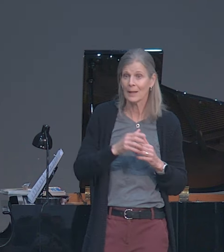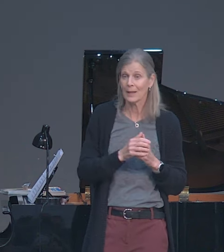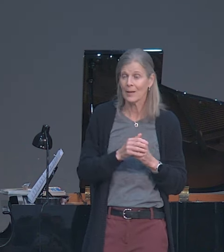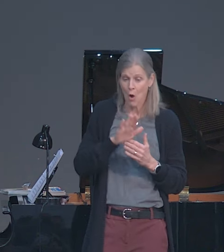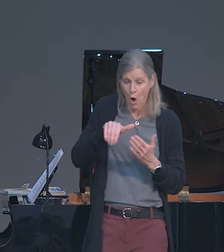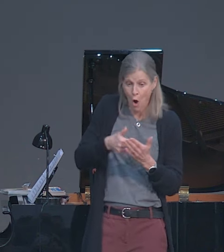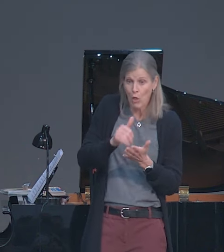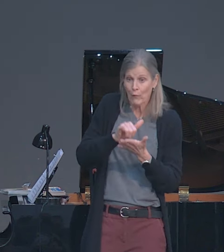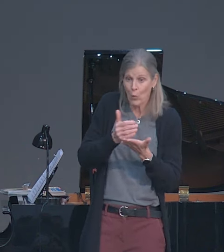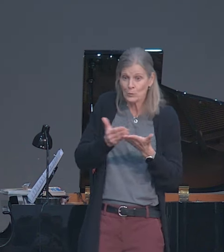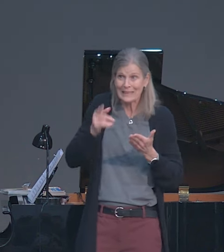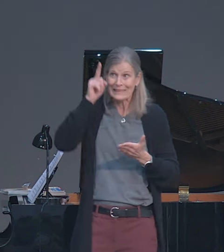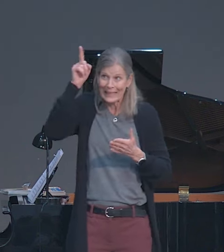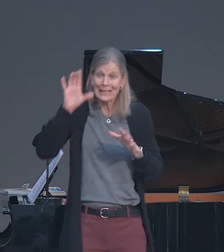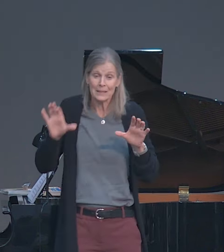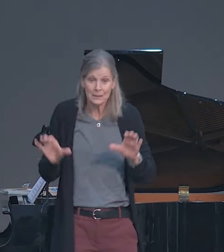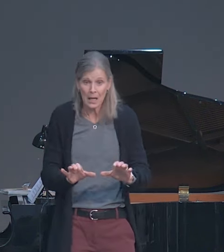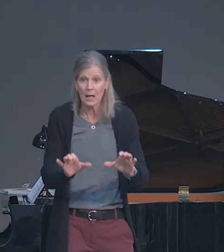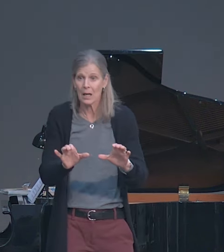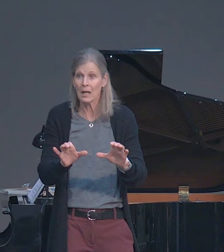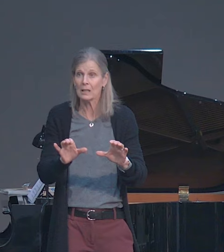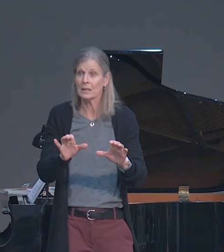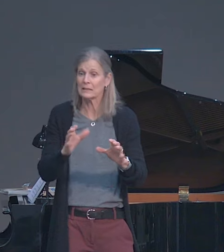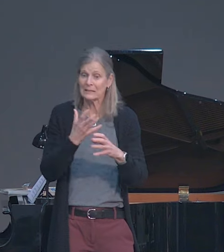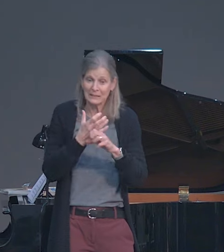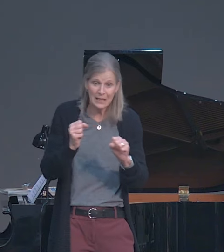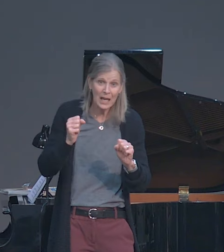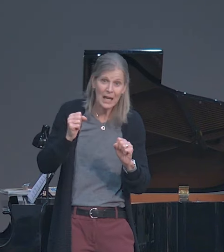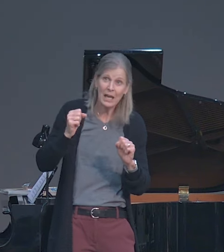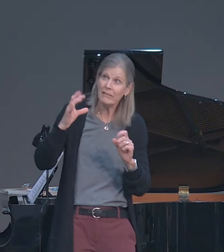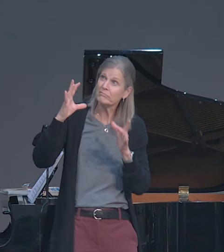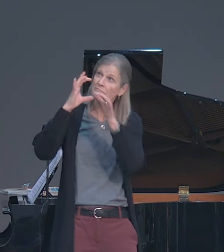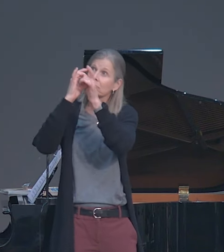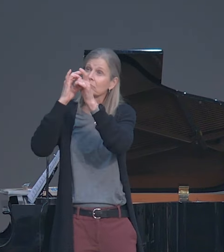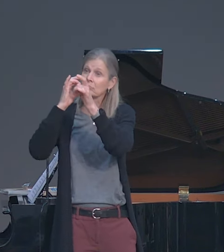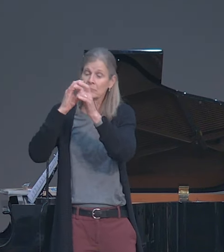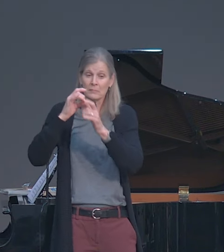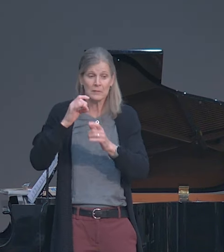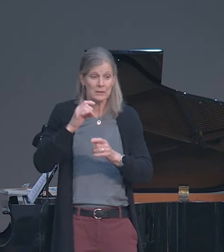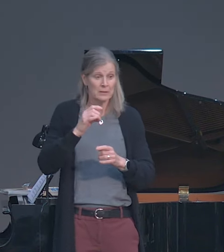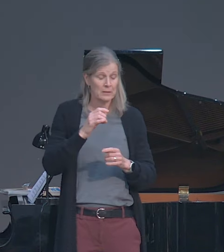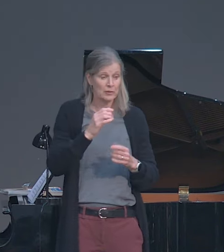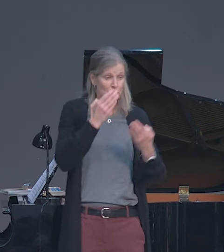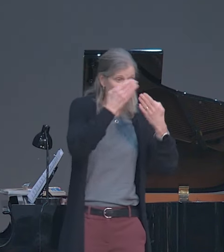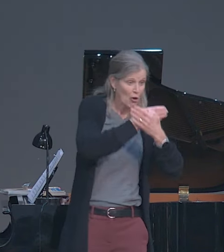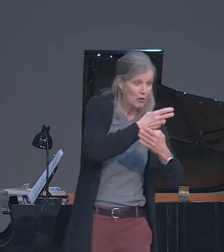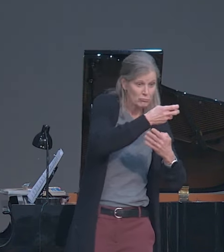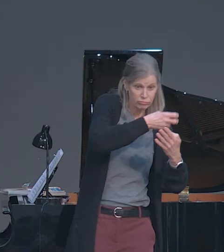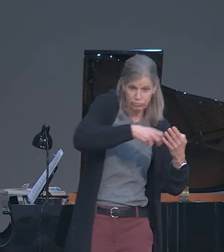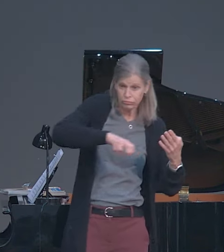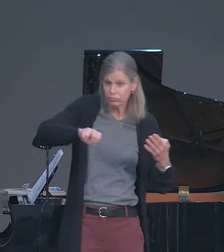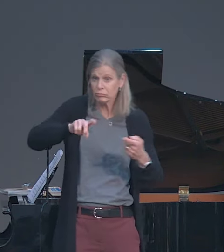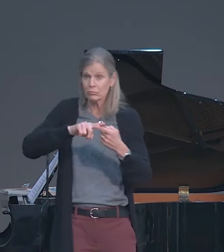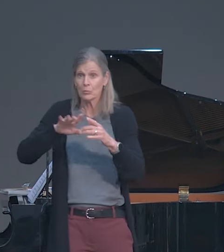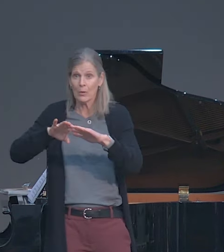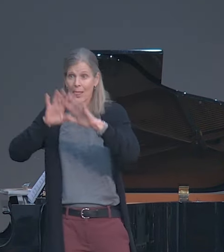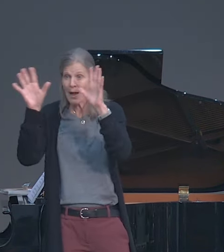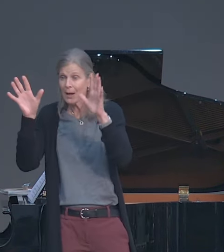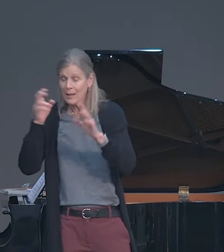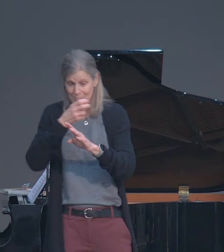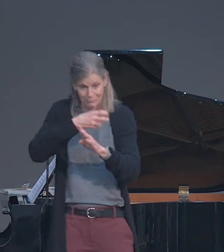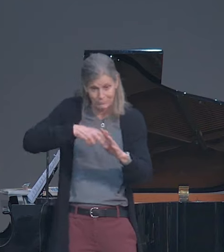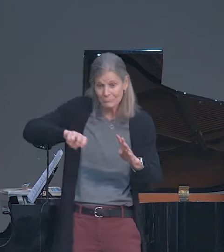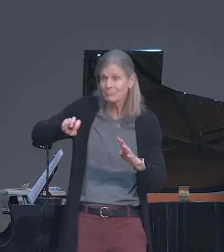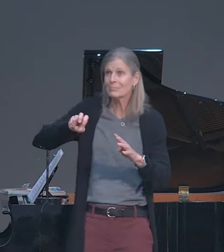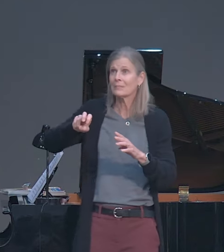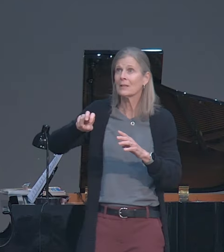all of those things, He's redeemed us and He's transferred us from His, you know, from the, delivered us from the kingdom of darkness, transferred us to the